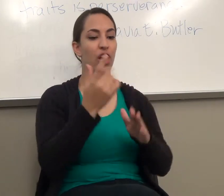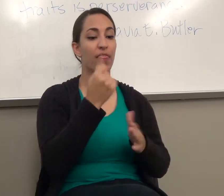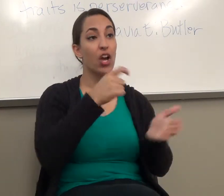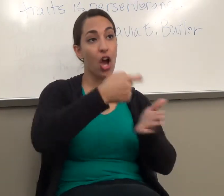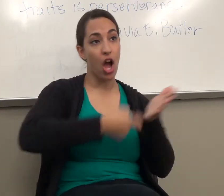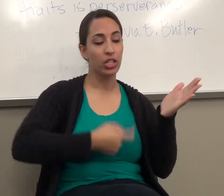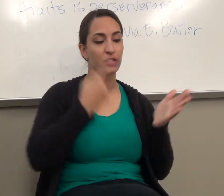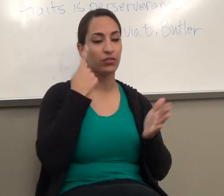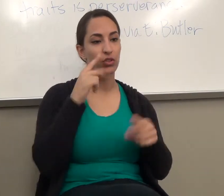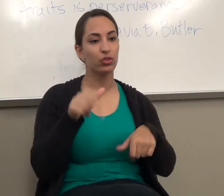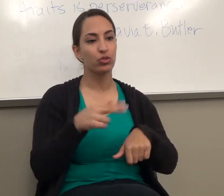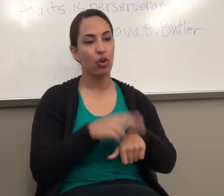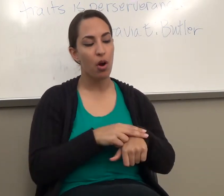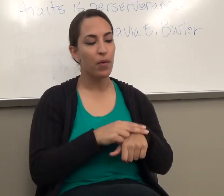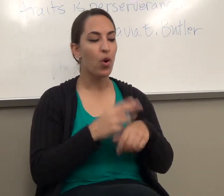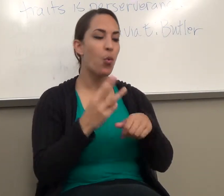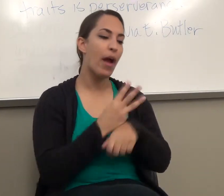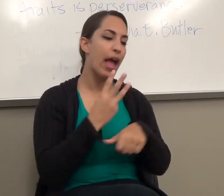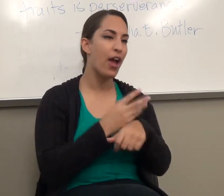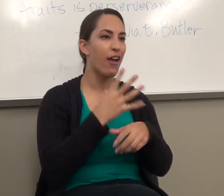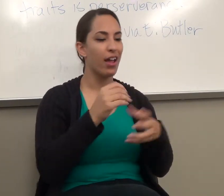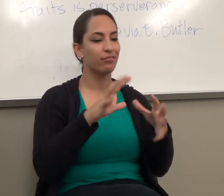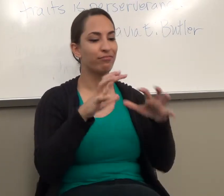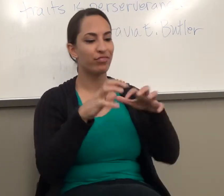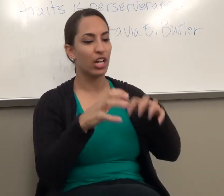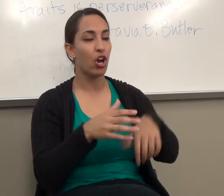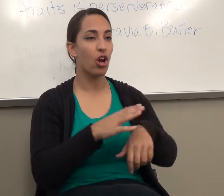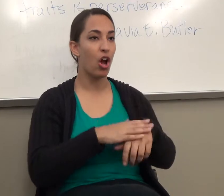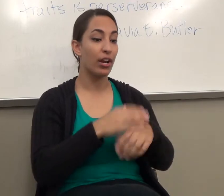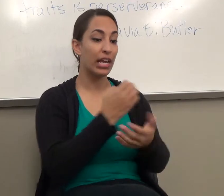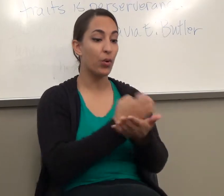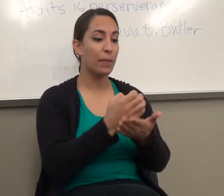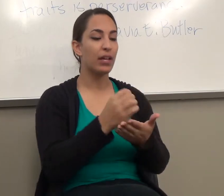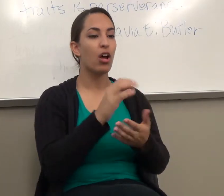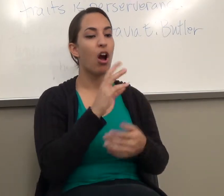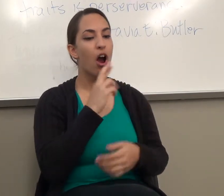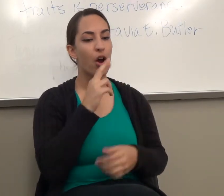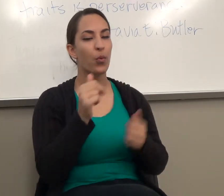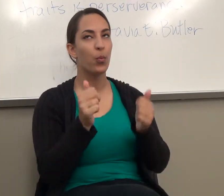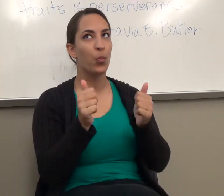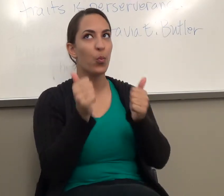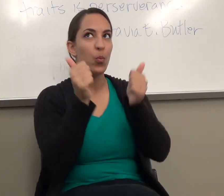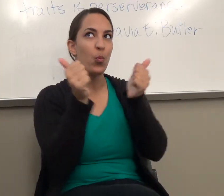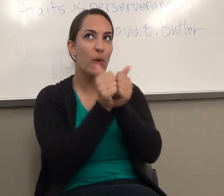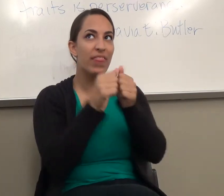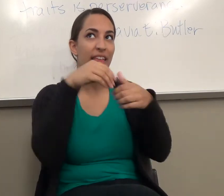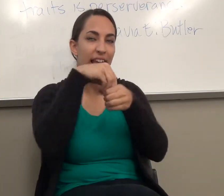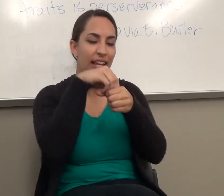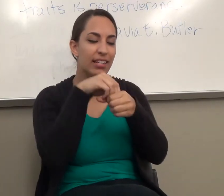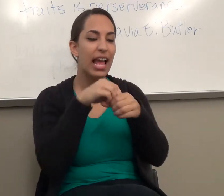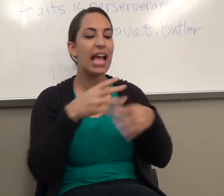equipment are within acceptable parameters. So the verb is